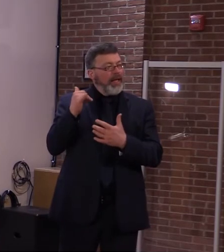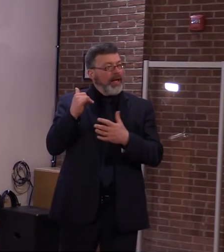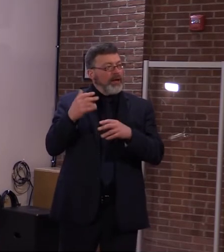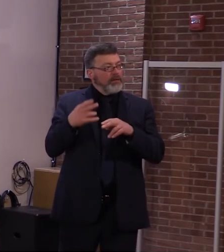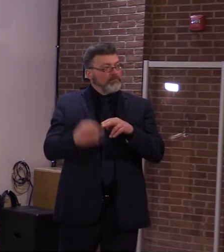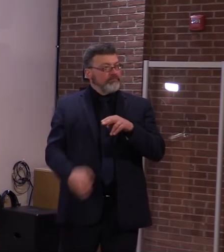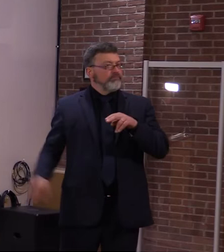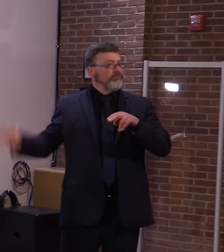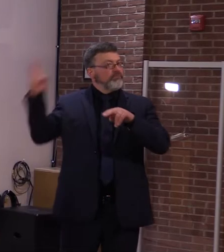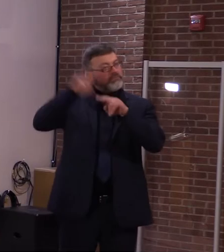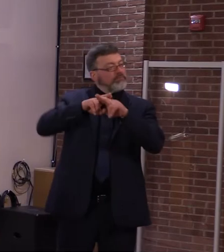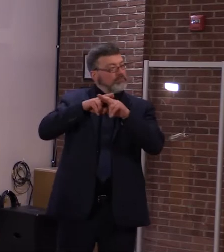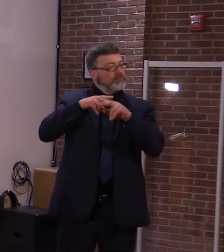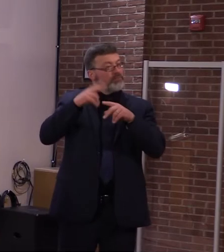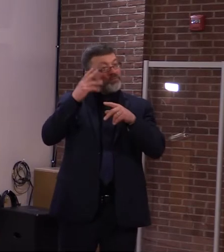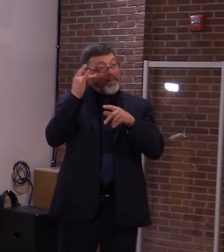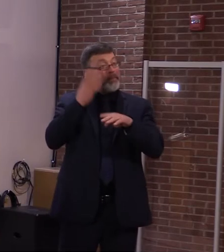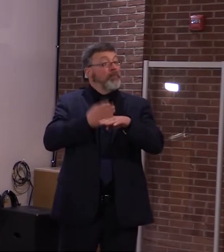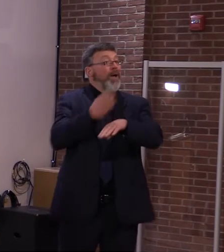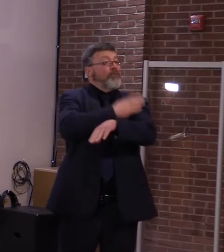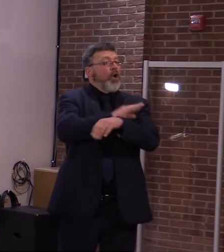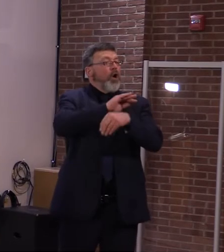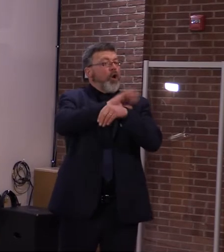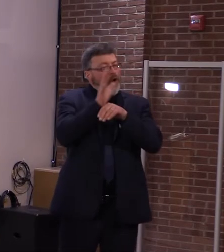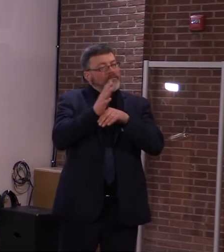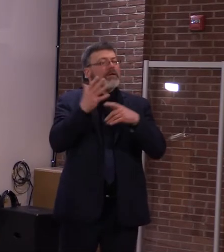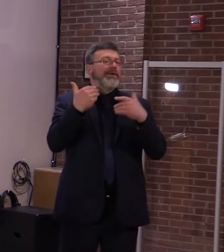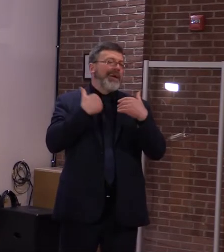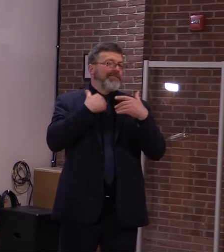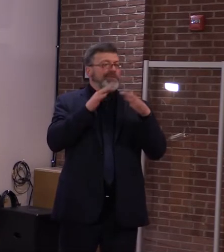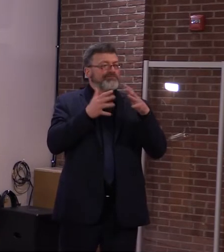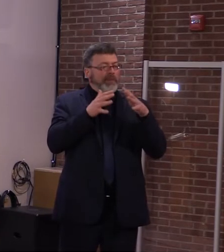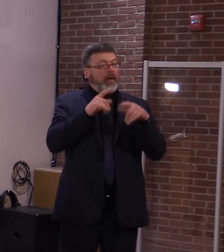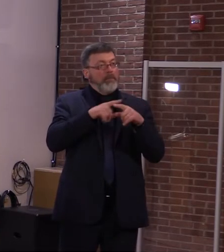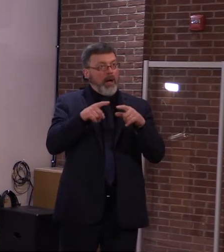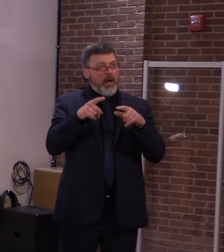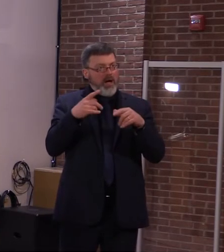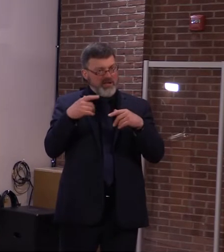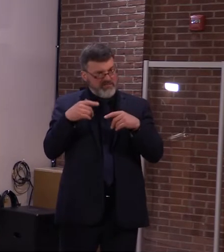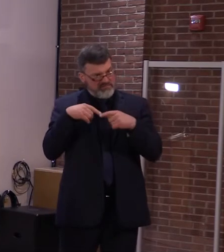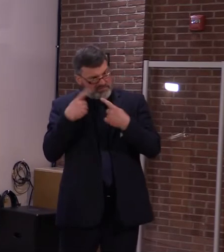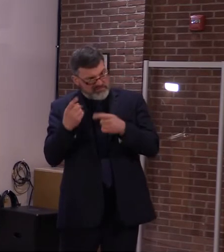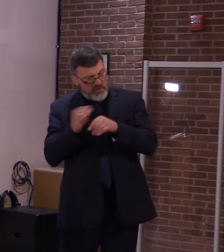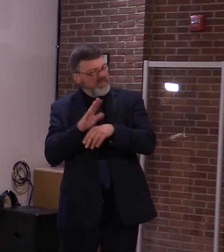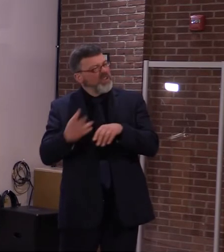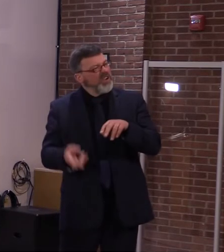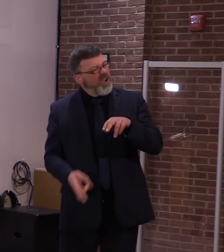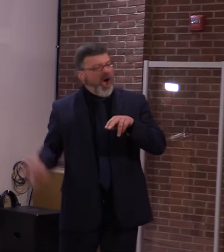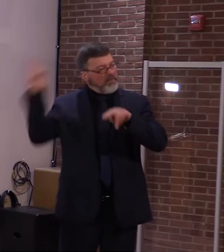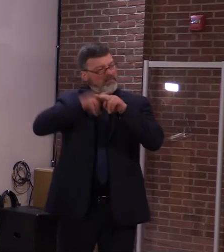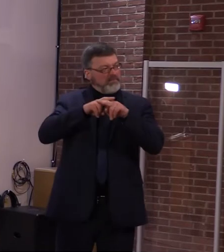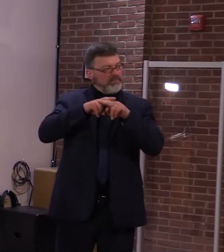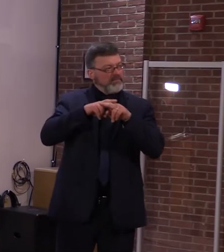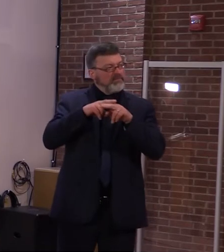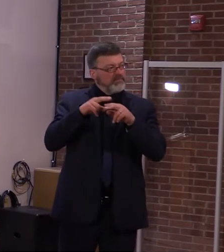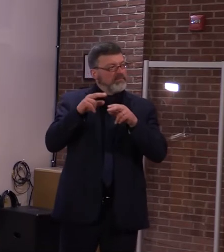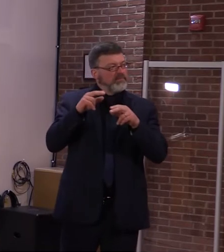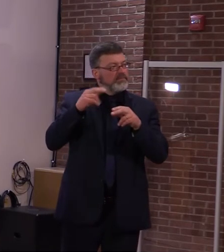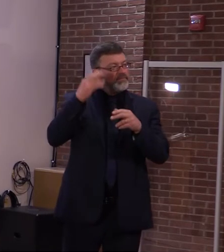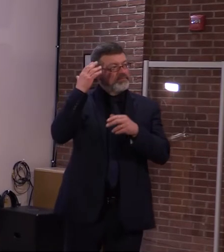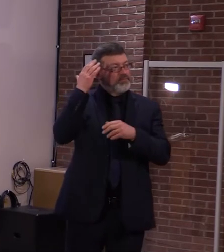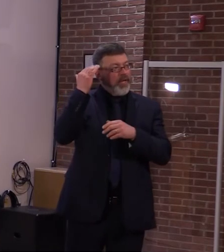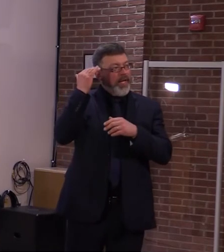30% of beds at adolescent inpatient programs temporarily cut right now, have there been discussions to eliminate some of these